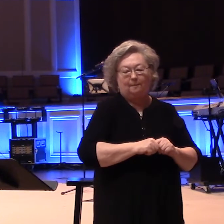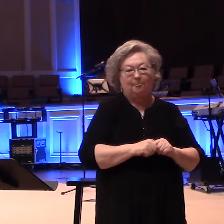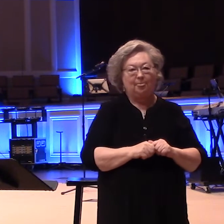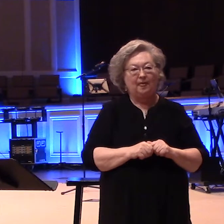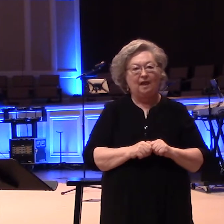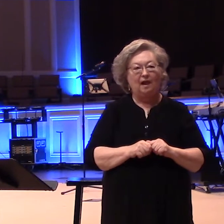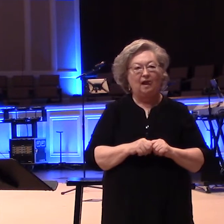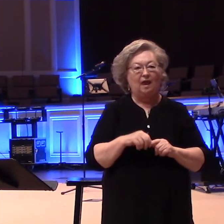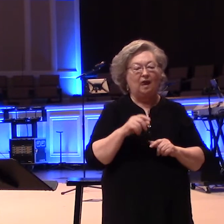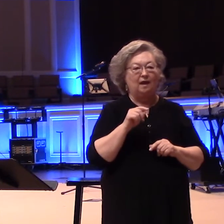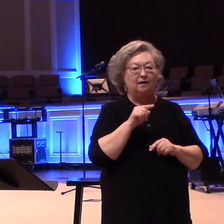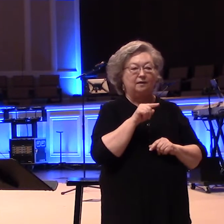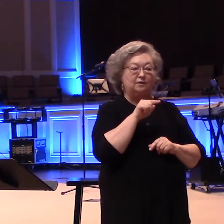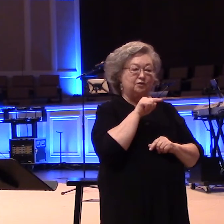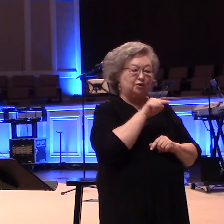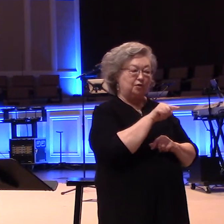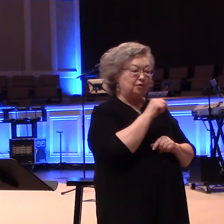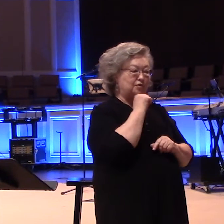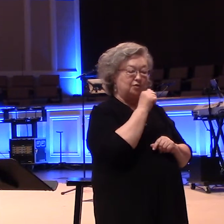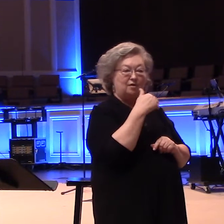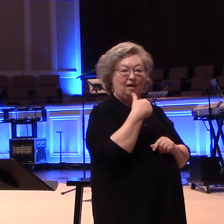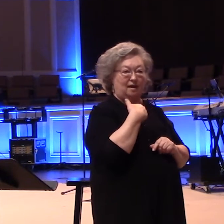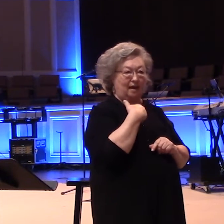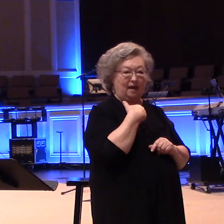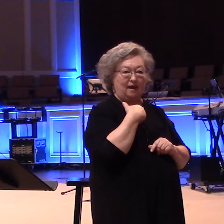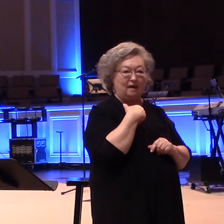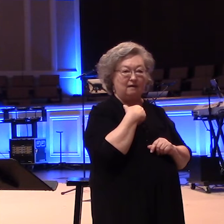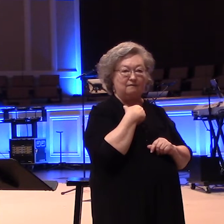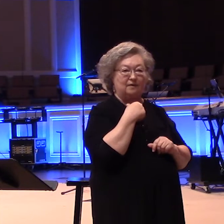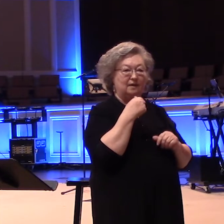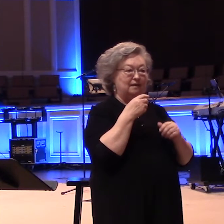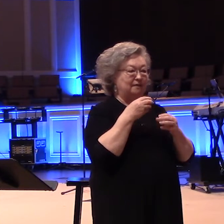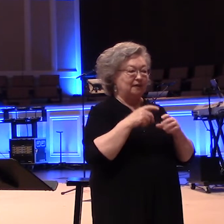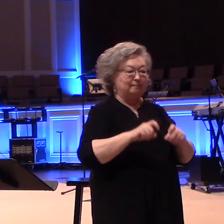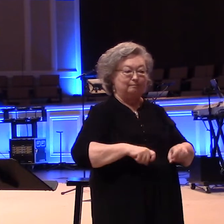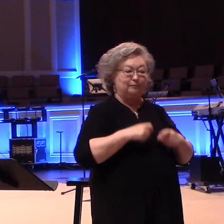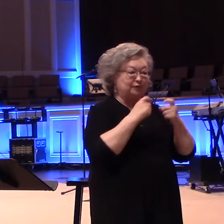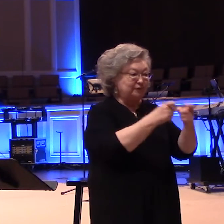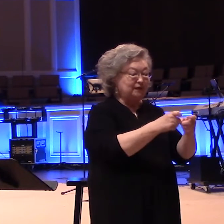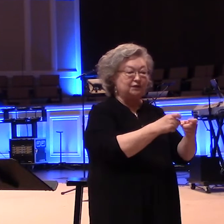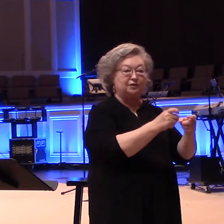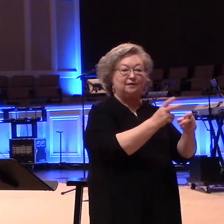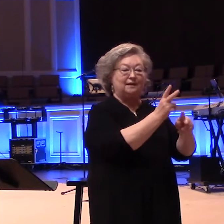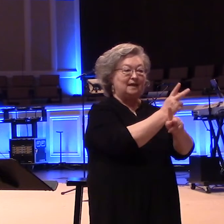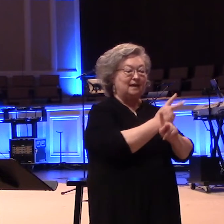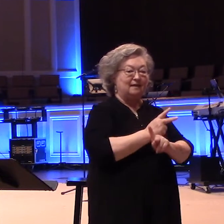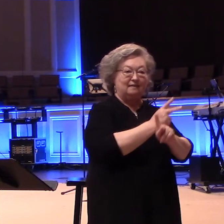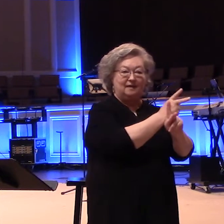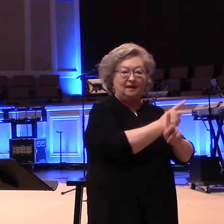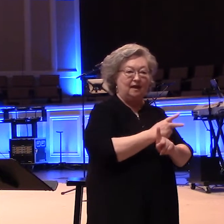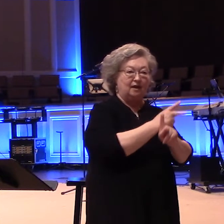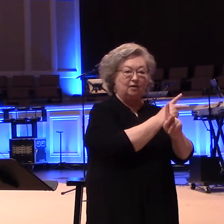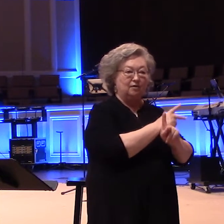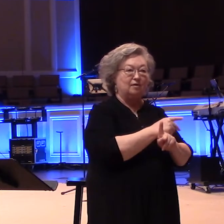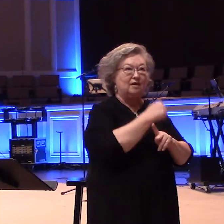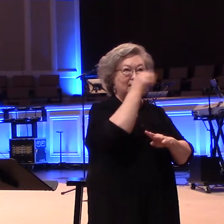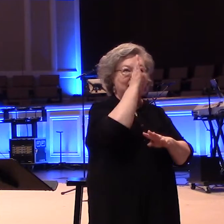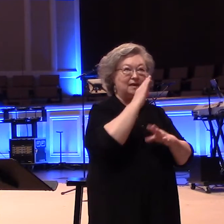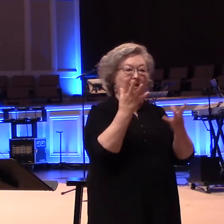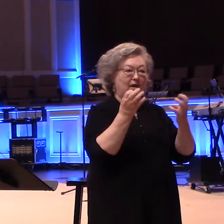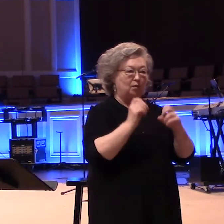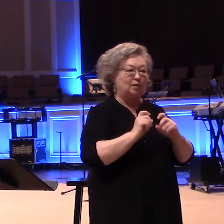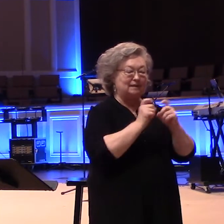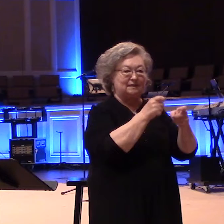care and blessing of the Lord. There's an echo in here in the book of Haggai. Haggai was a prophet who was prophesying just